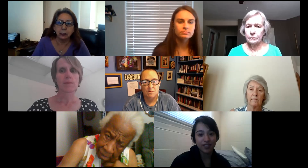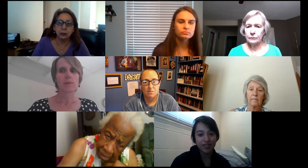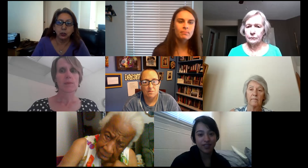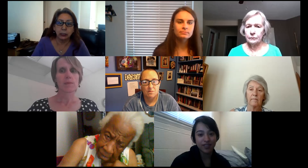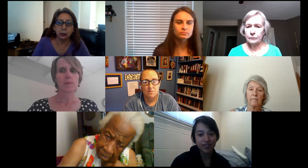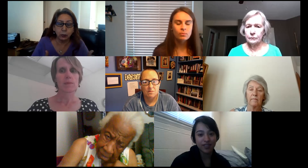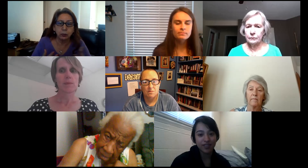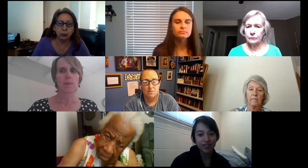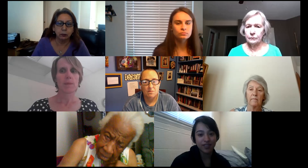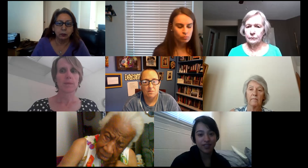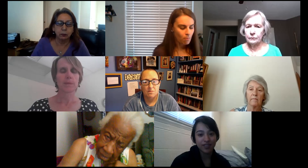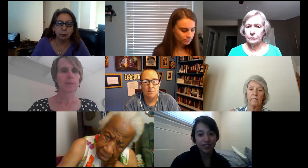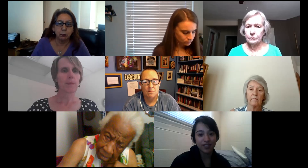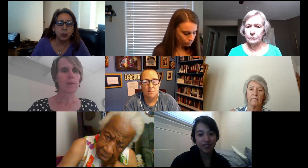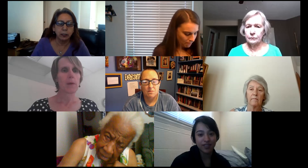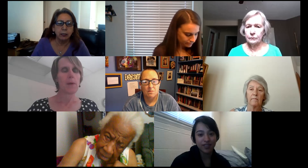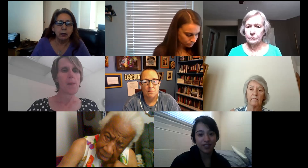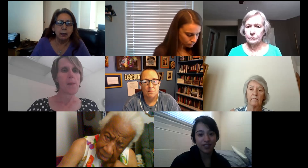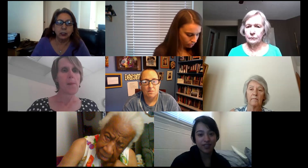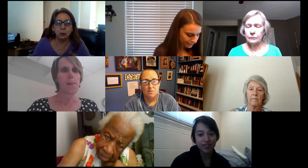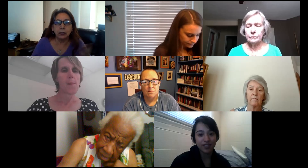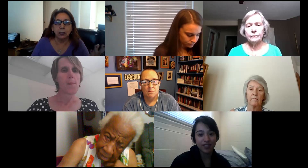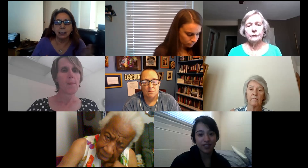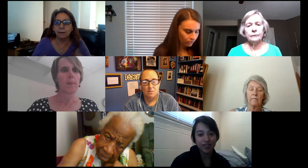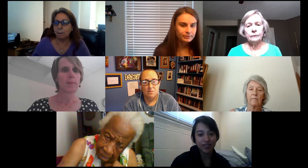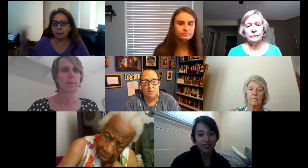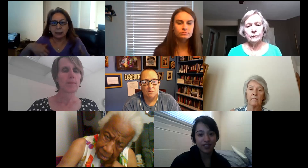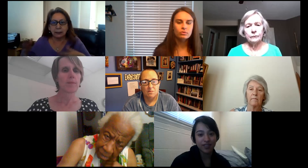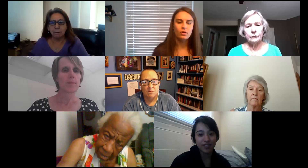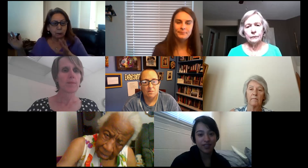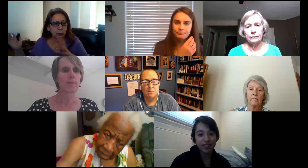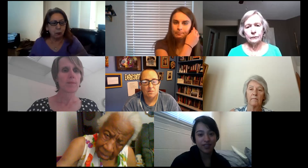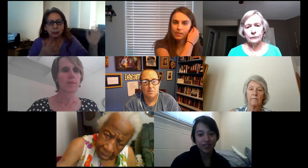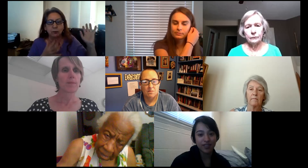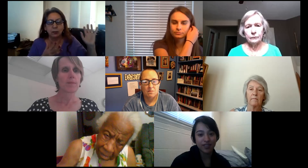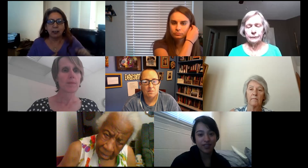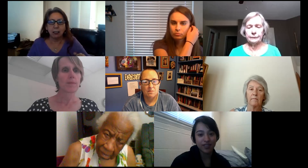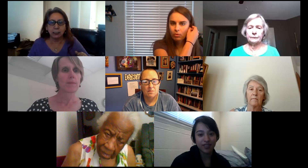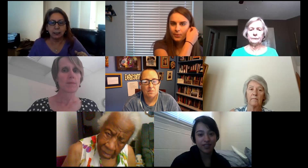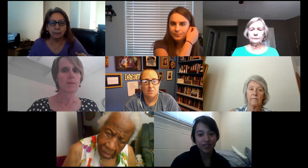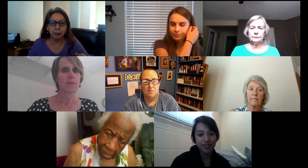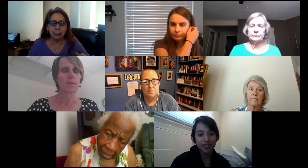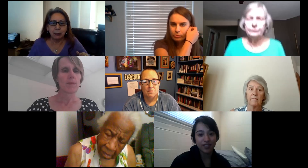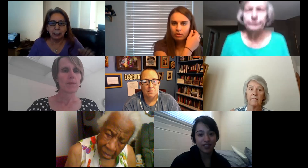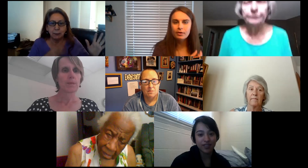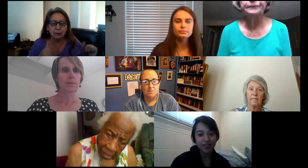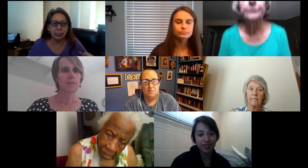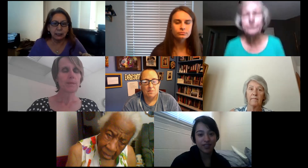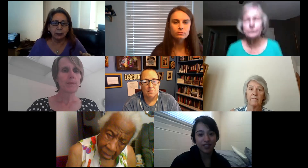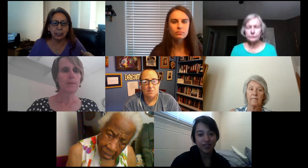so she can learn, more. So I went, I even packed my stuff, and we all went to visit Austin, spent a couple of days there. And I